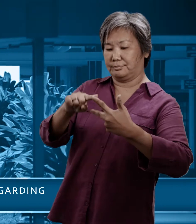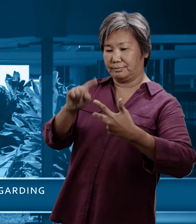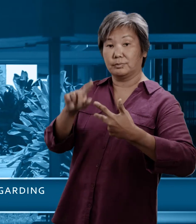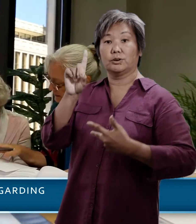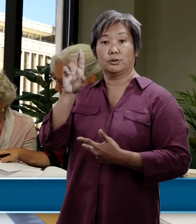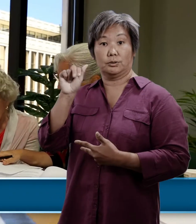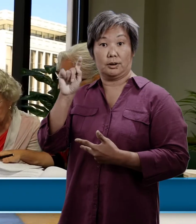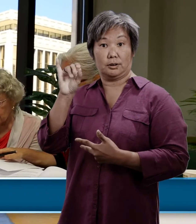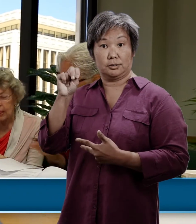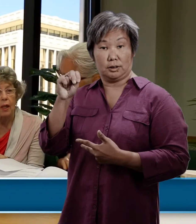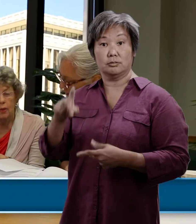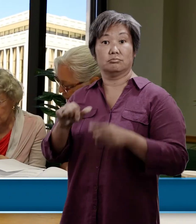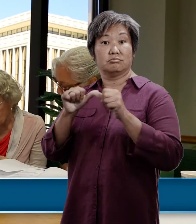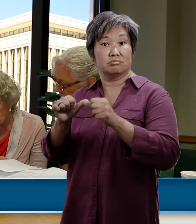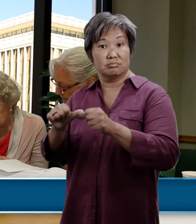on the victim.